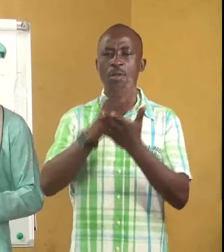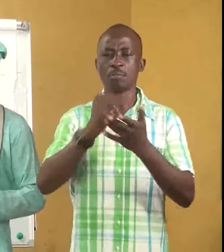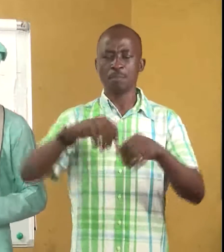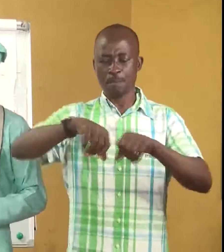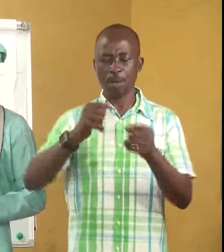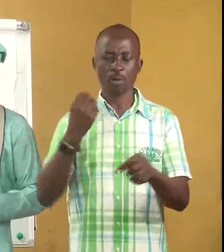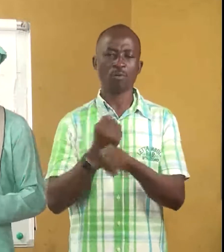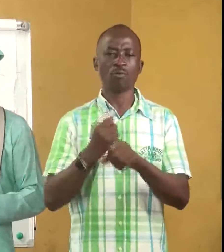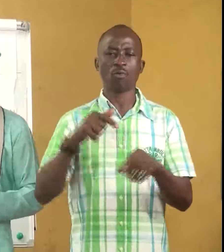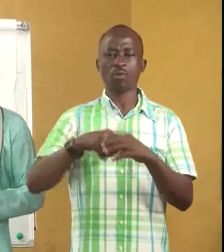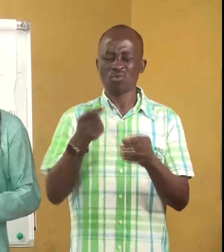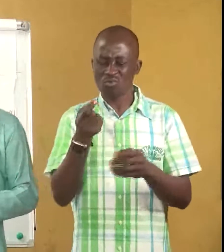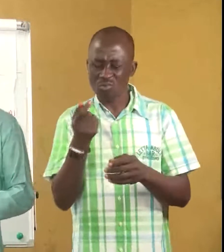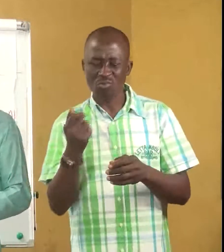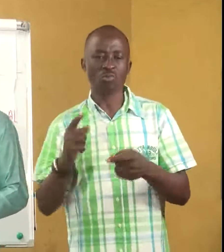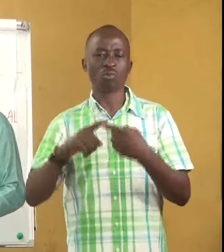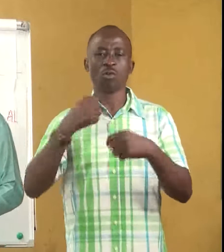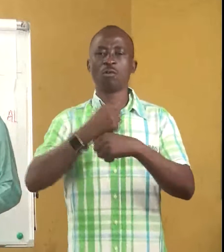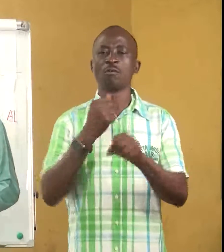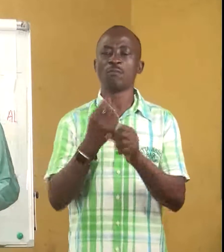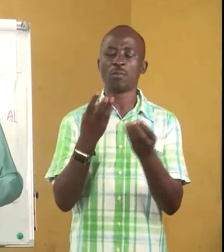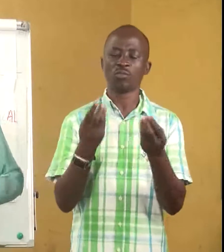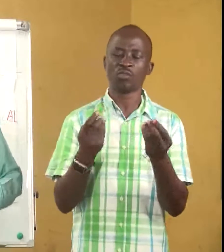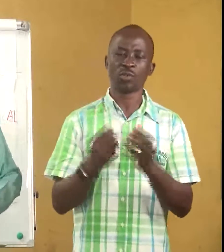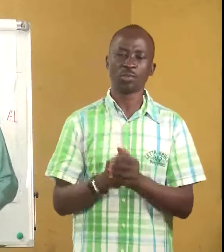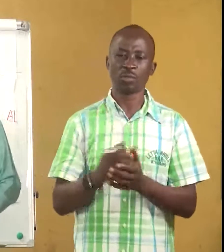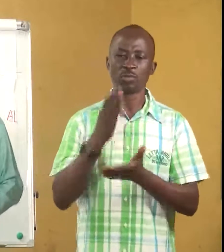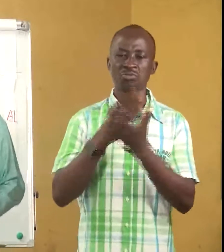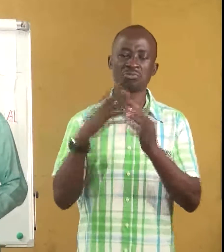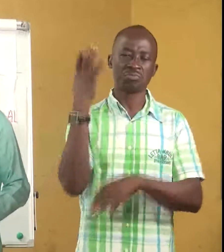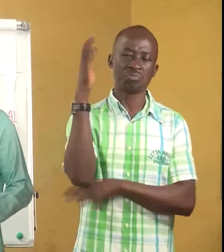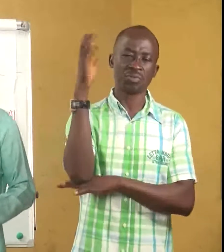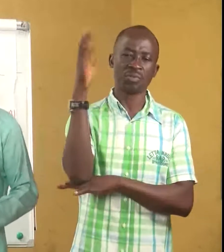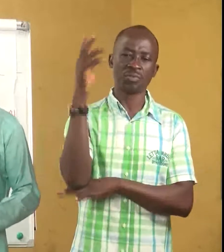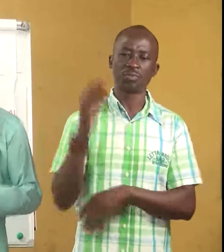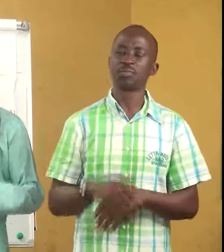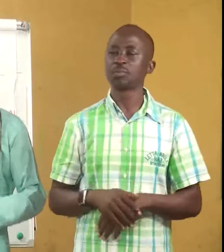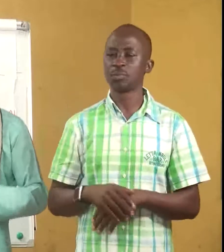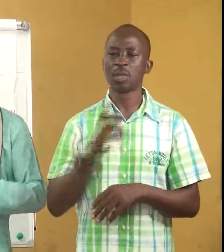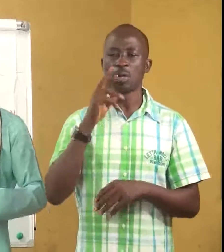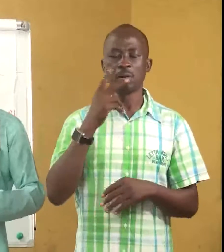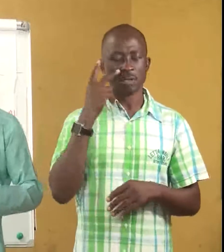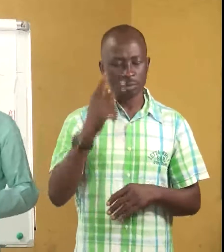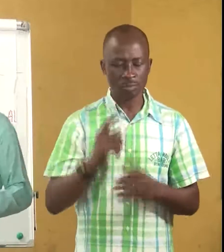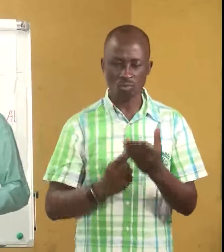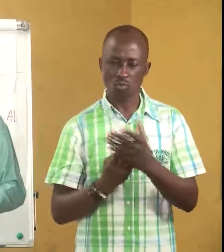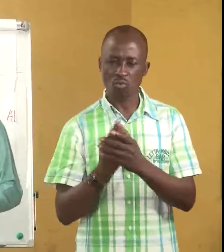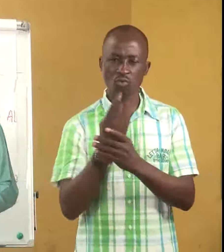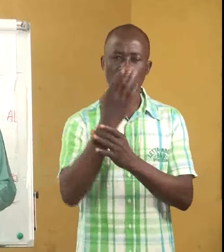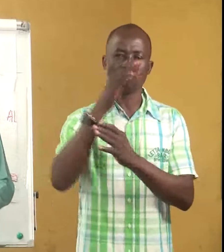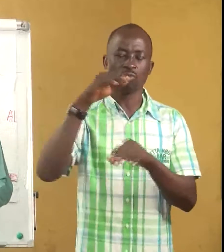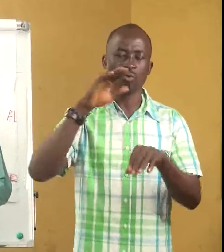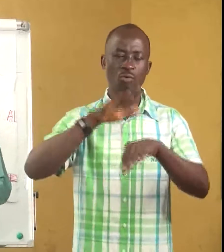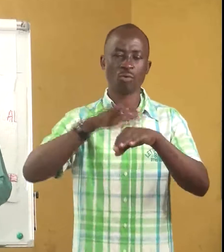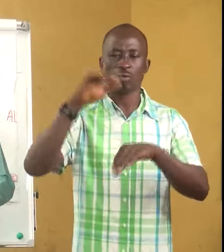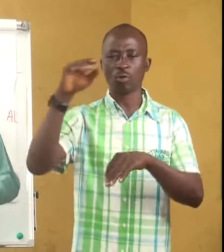pieces in order to form soil. Some trees are seen growing on top of